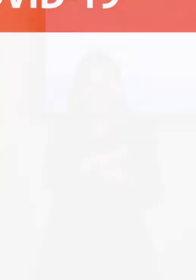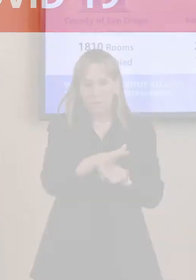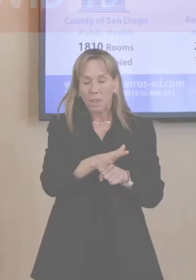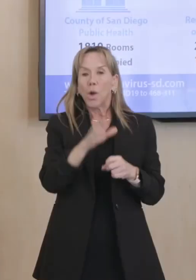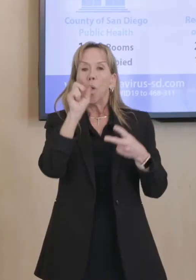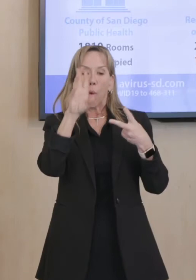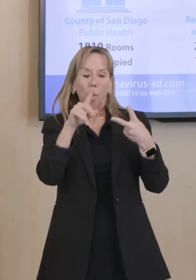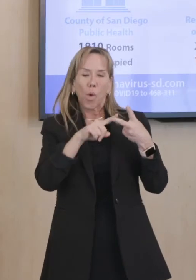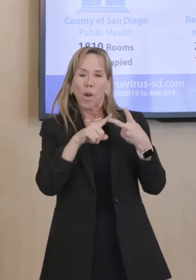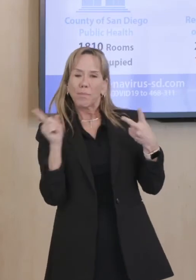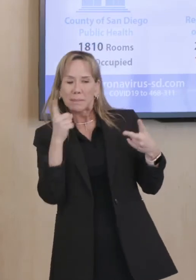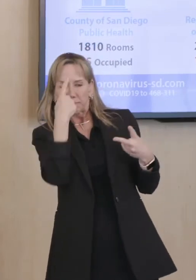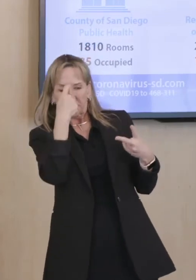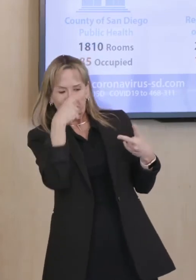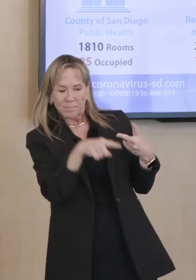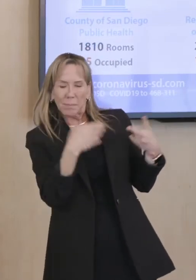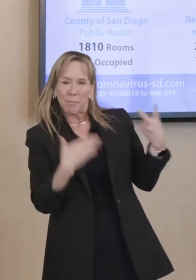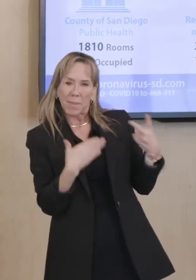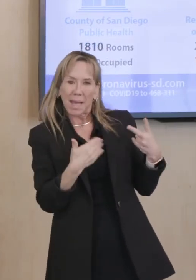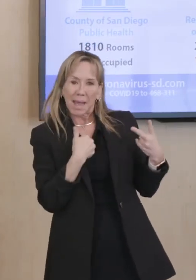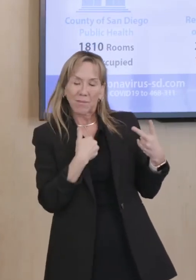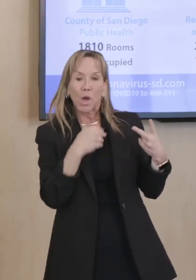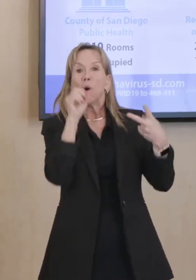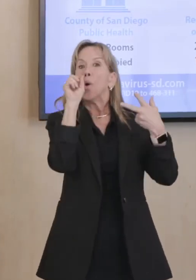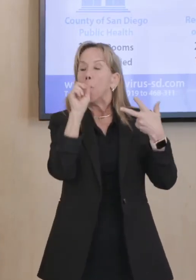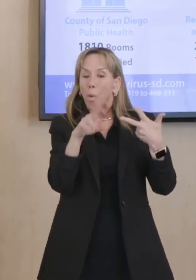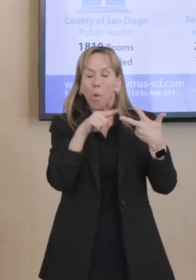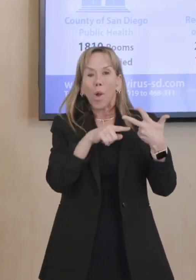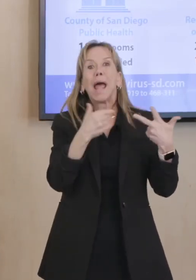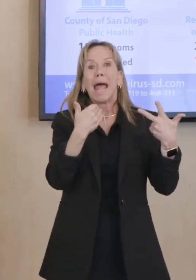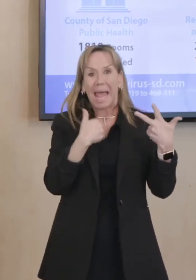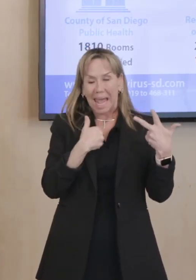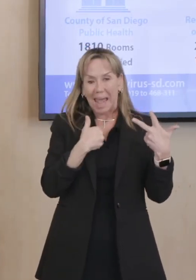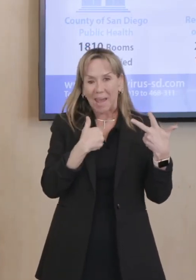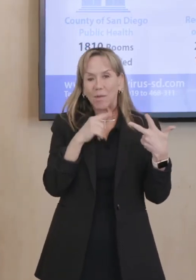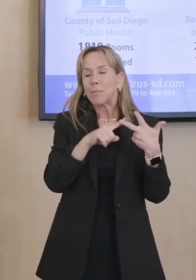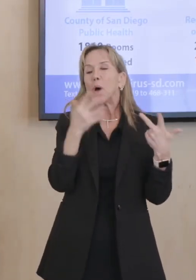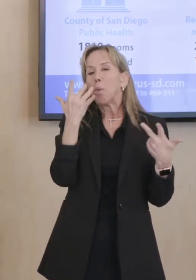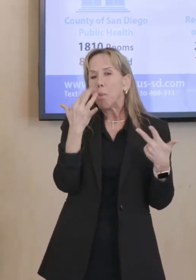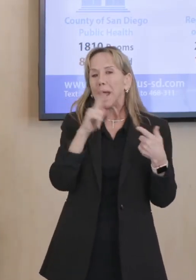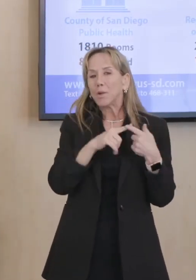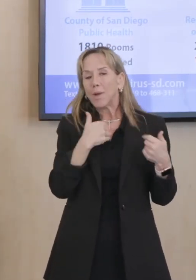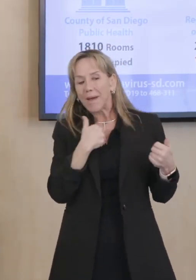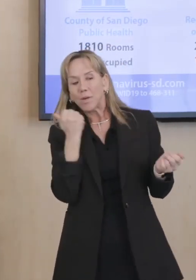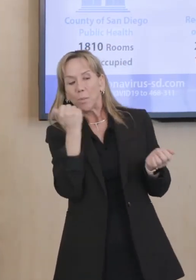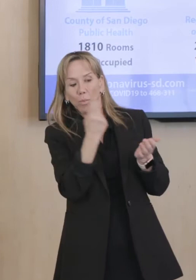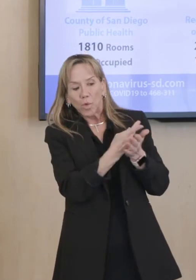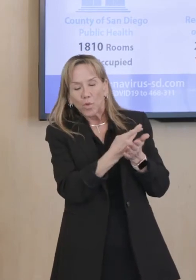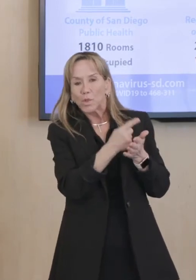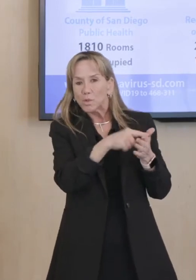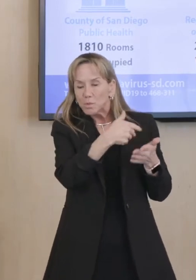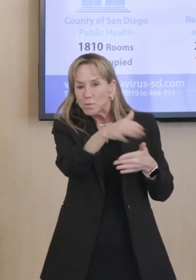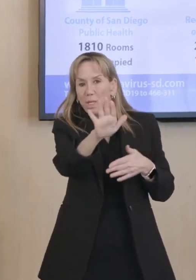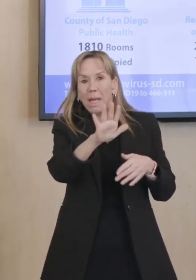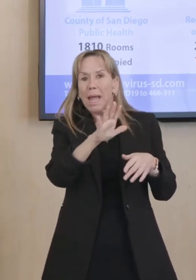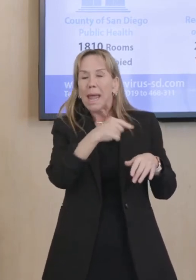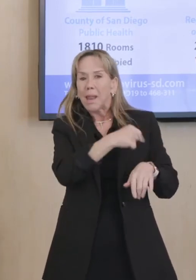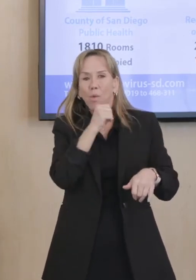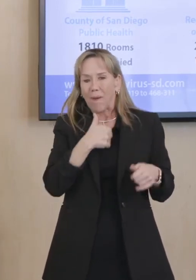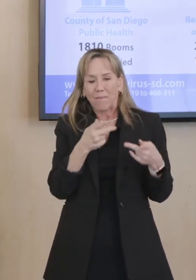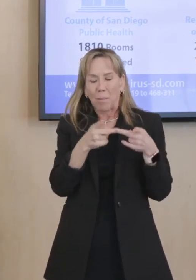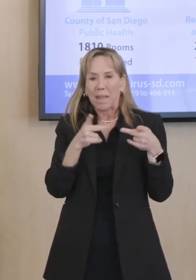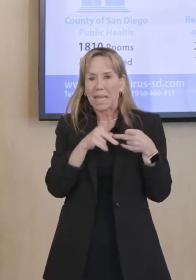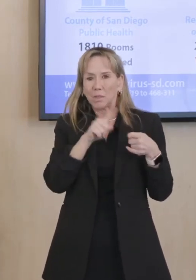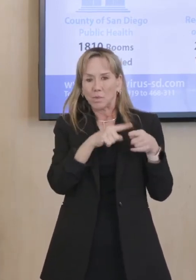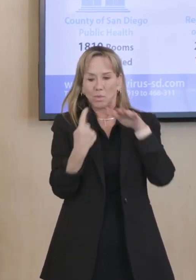investigation, or is an individual with symptoms awaiting further evaluation who do not have the ability or capacity to self-isolate.